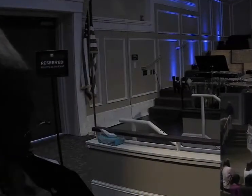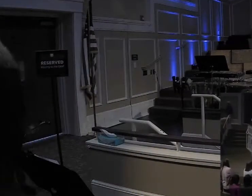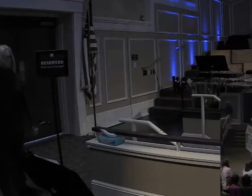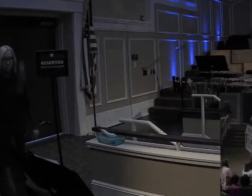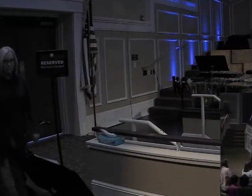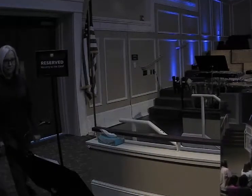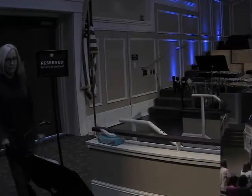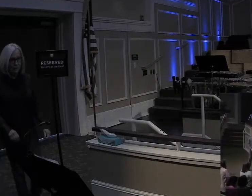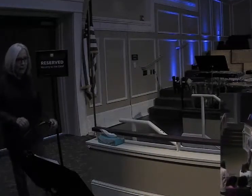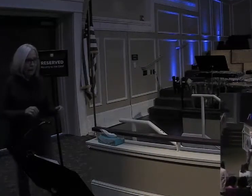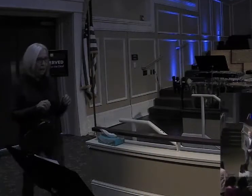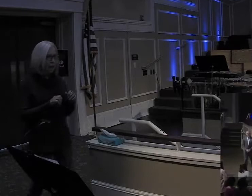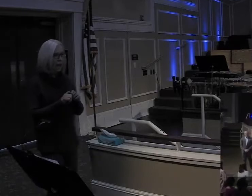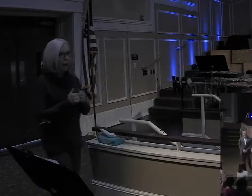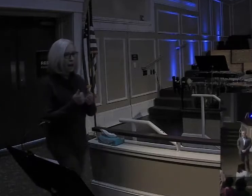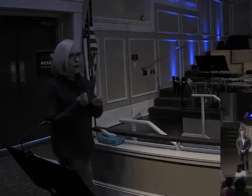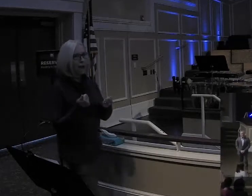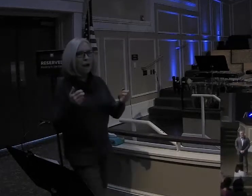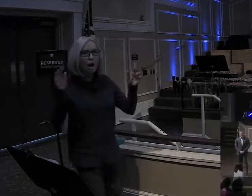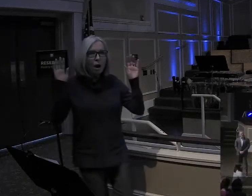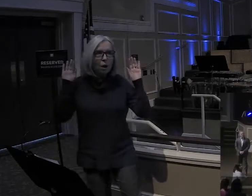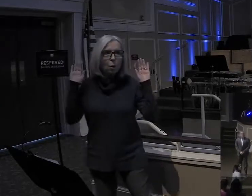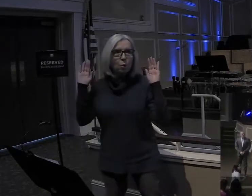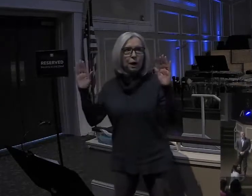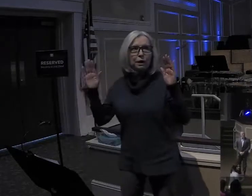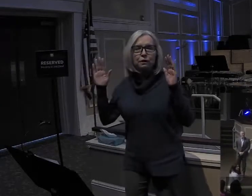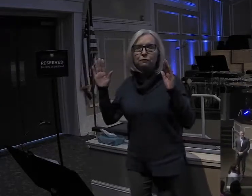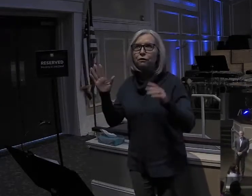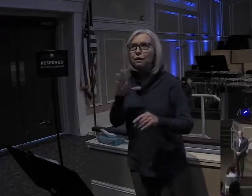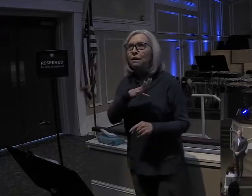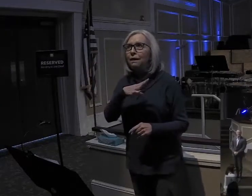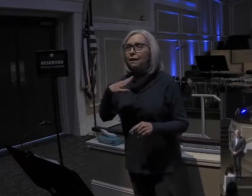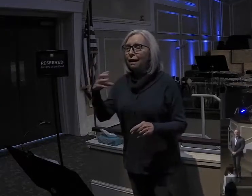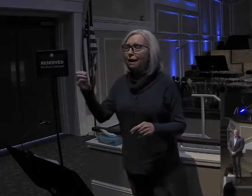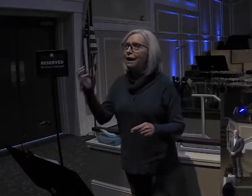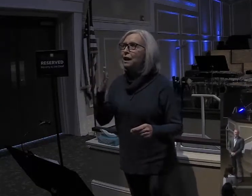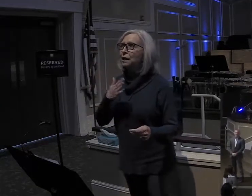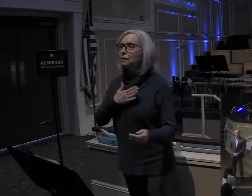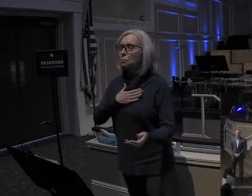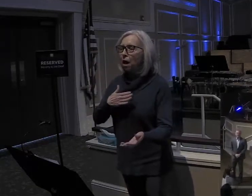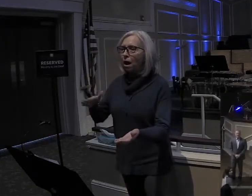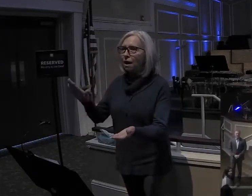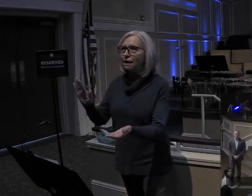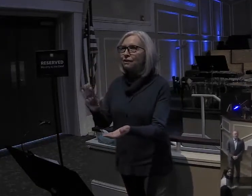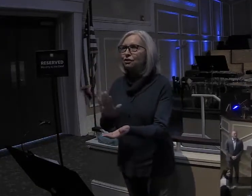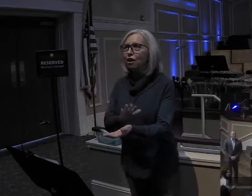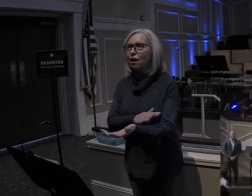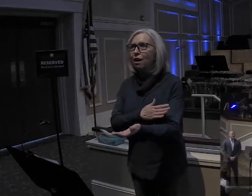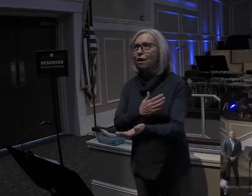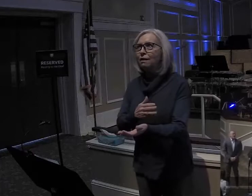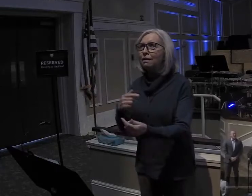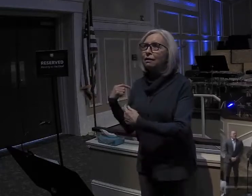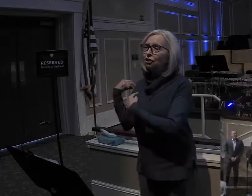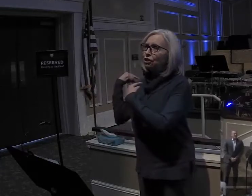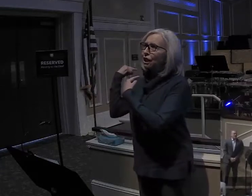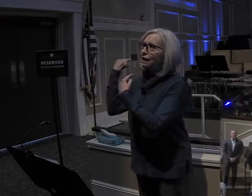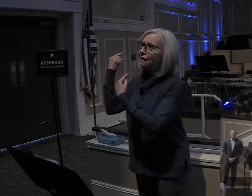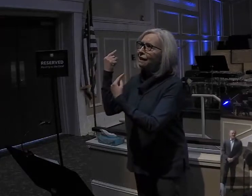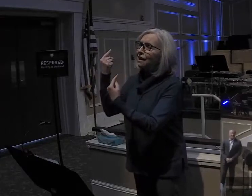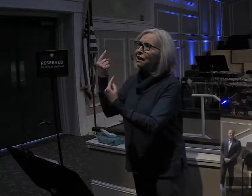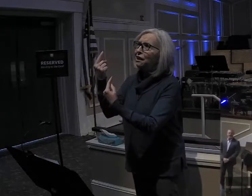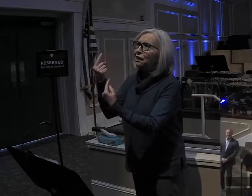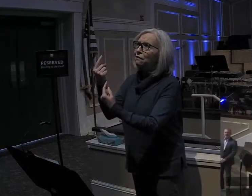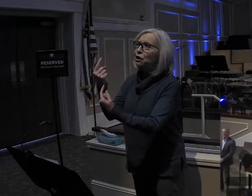How marvelous, how wonderful, and my song